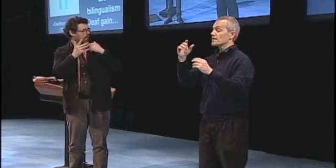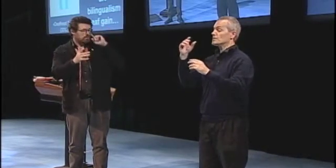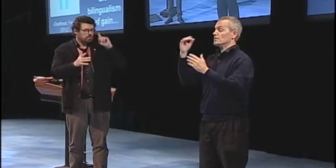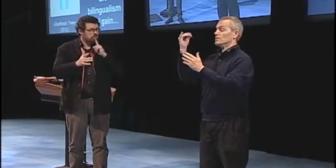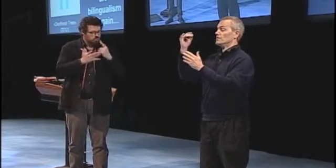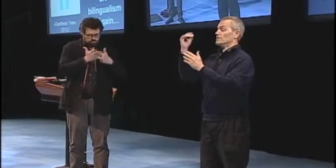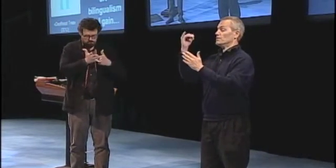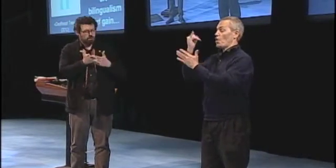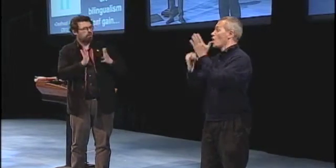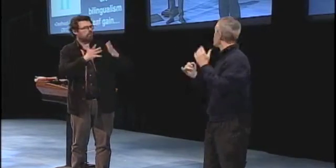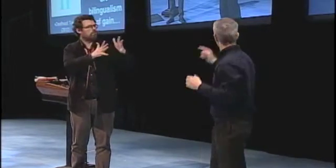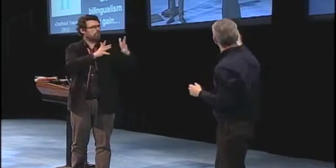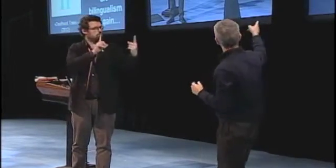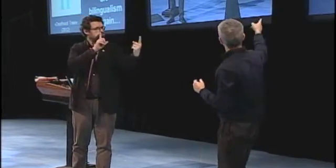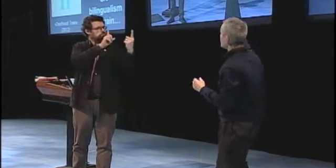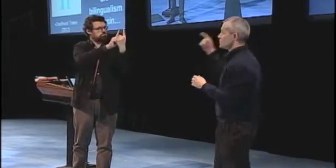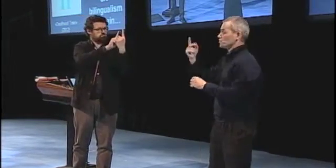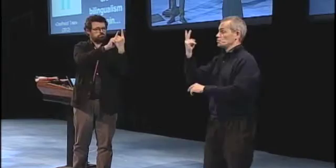All I can see is tree.